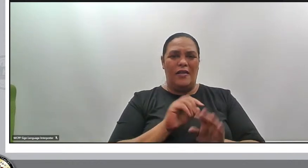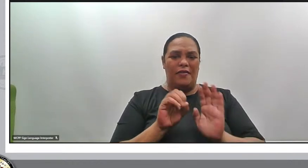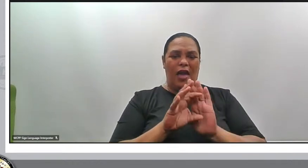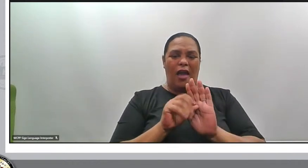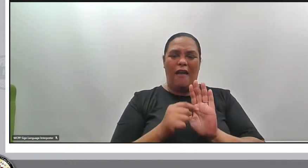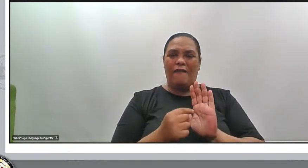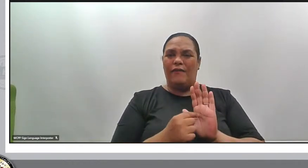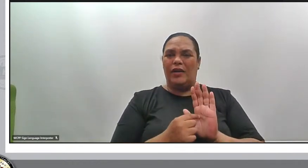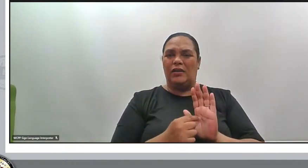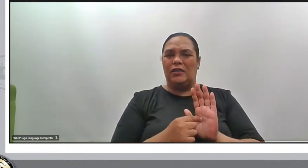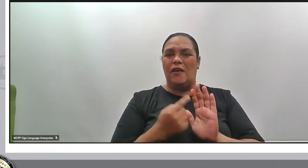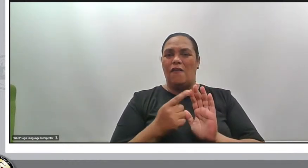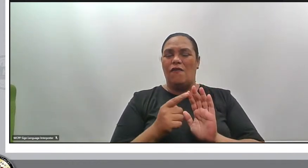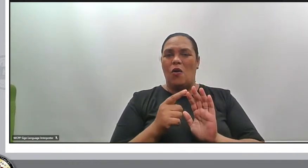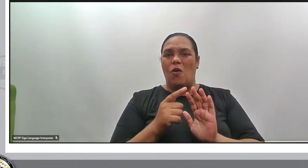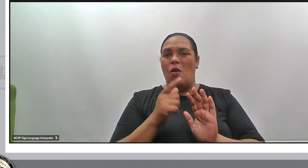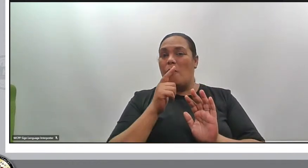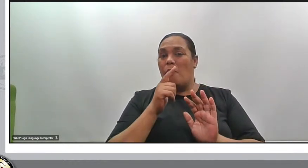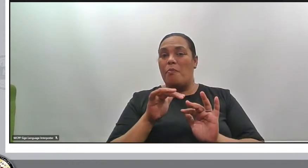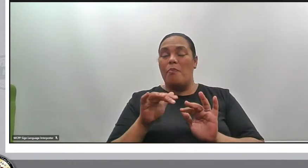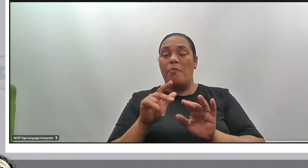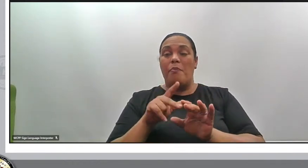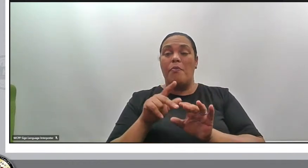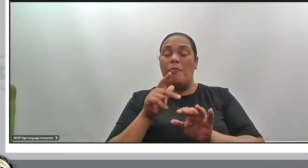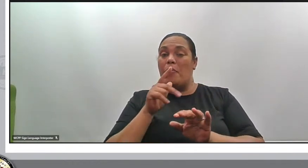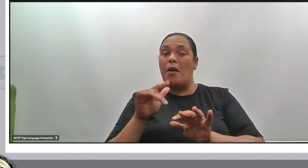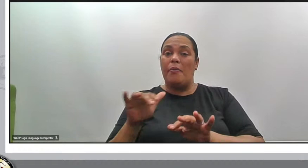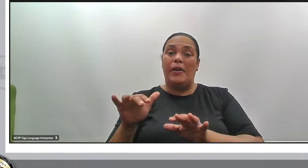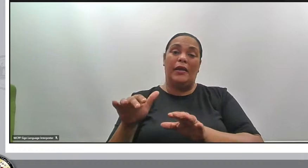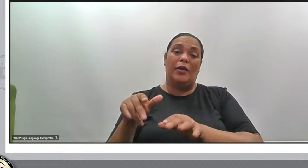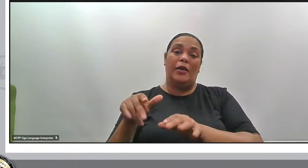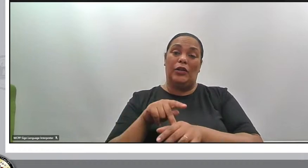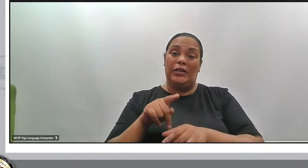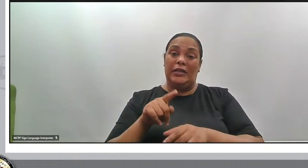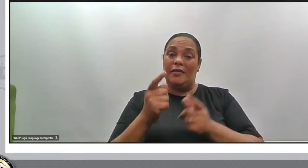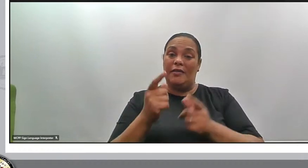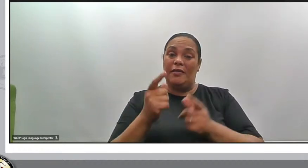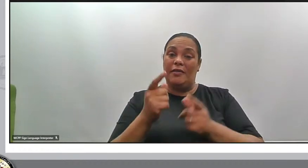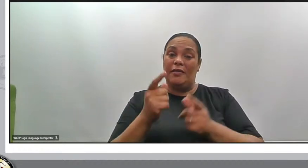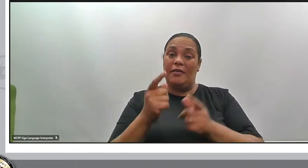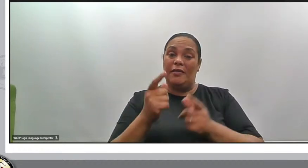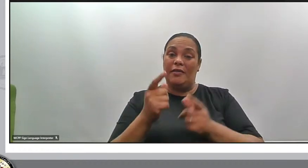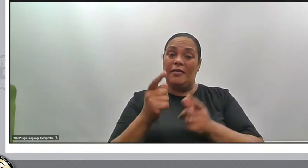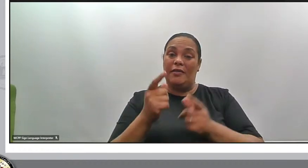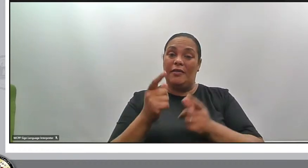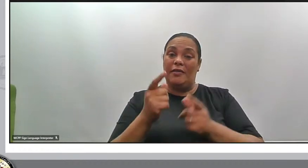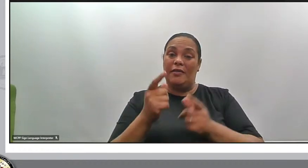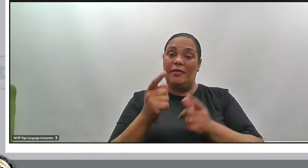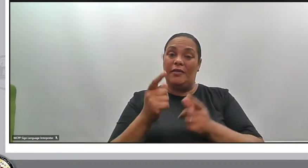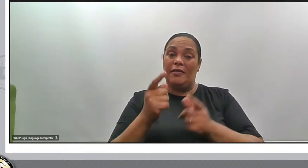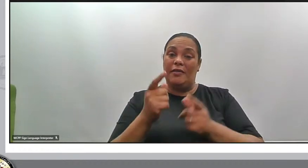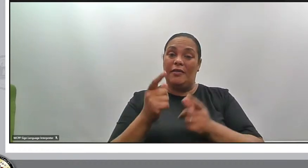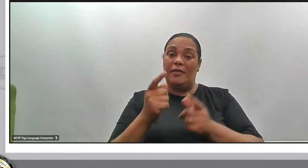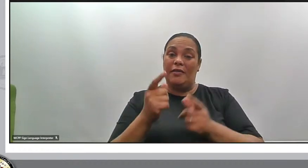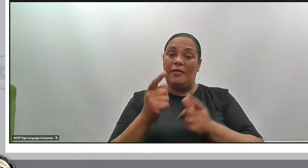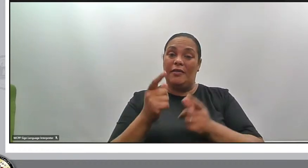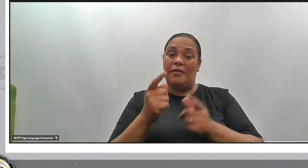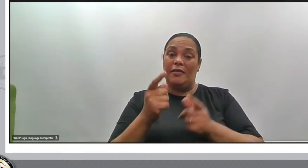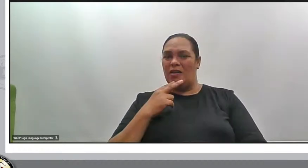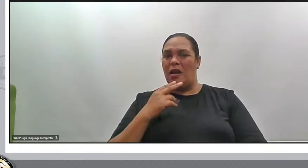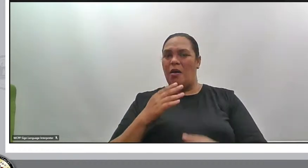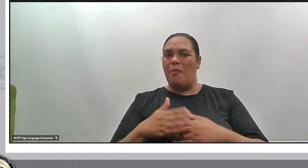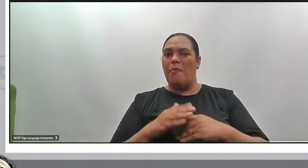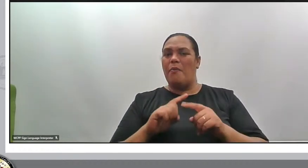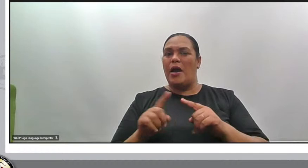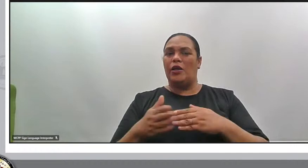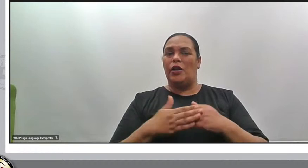for the public participation in this budget process was advertised on Friday with the closing date